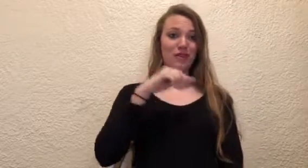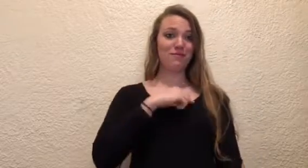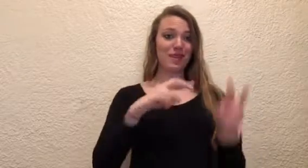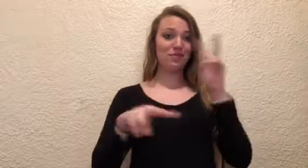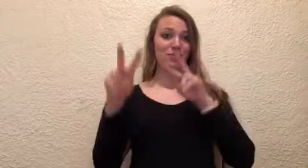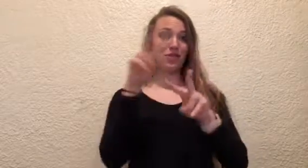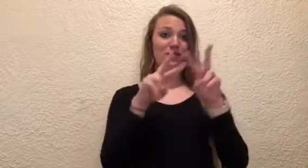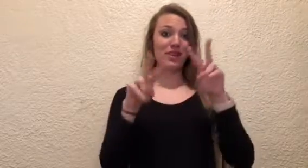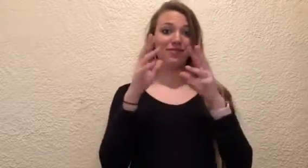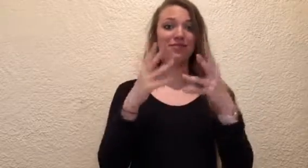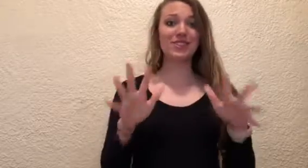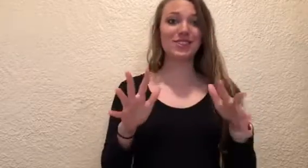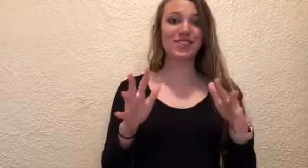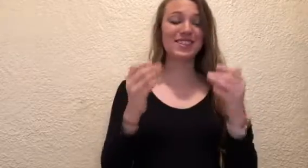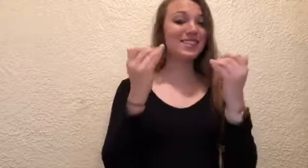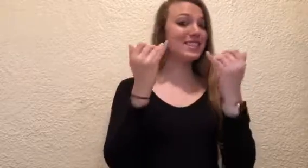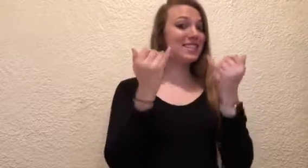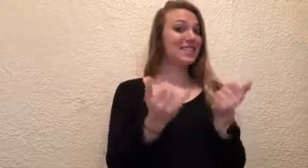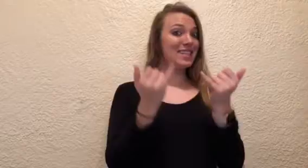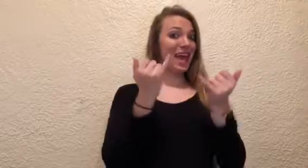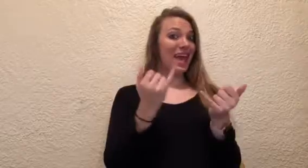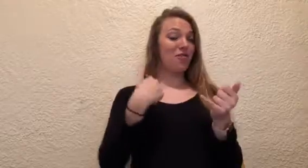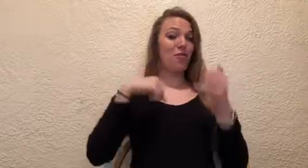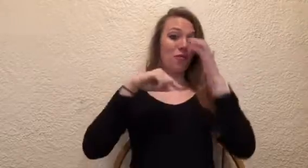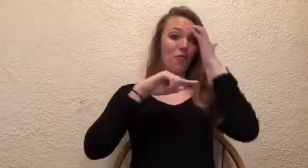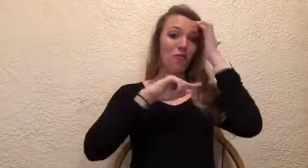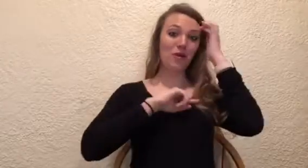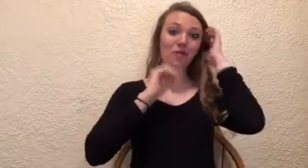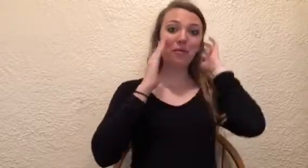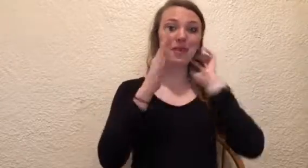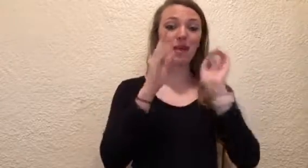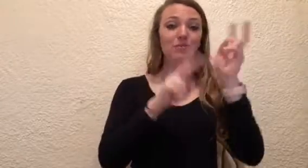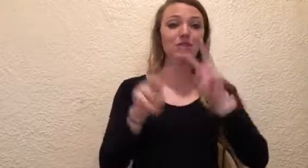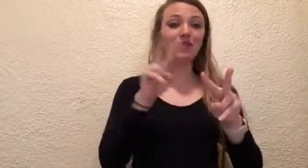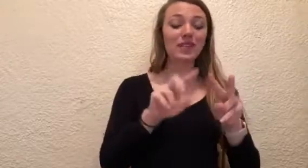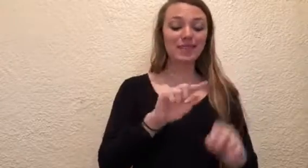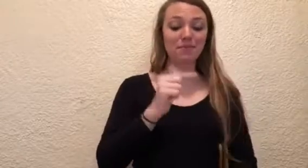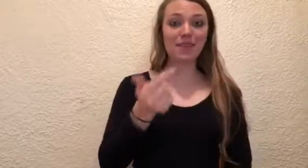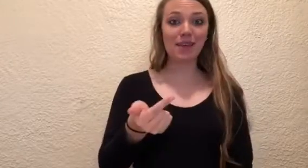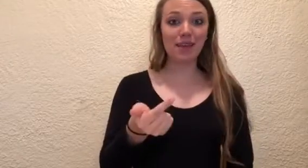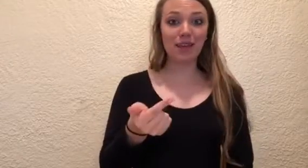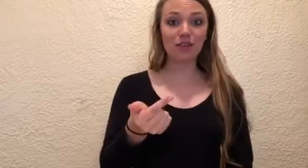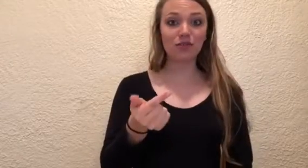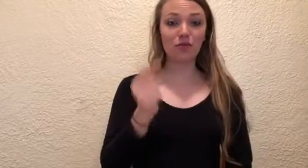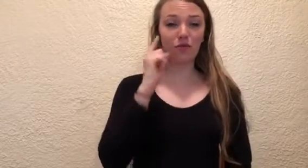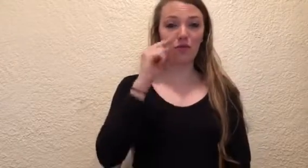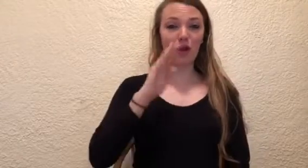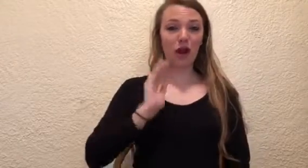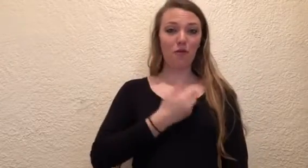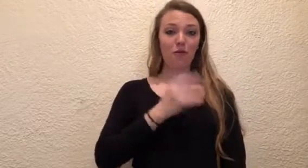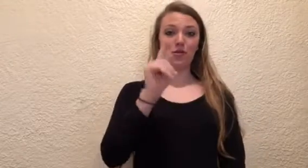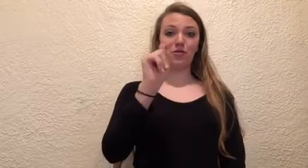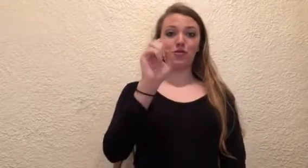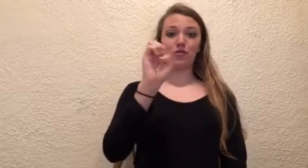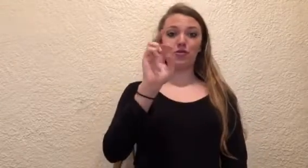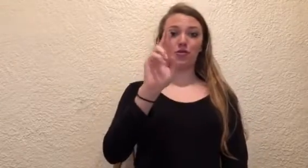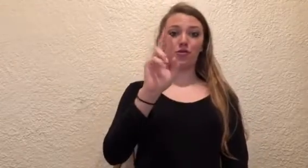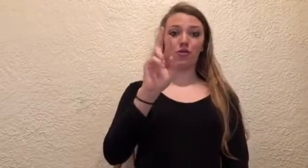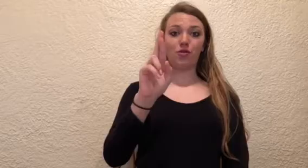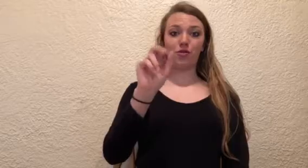are going to today observe something else for our terrarium. And some of you have